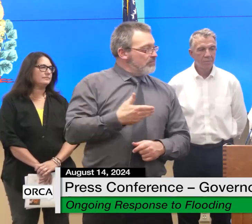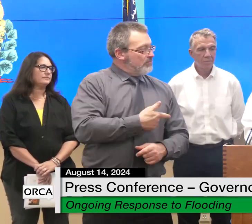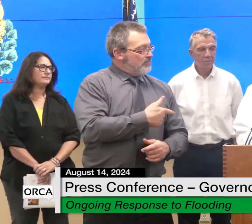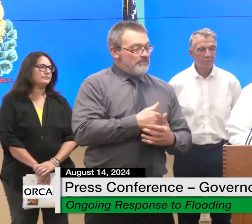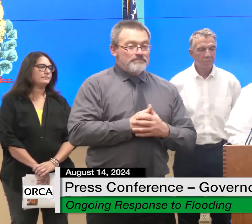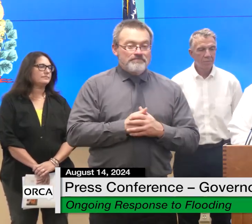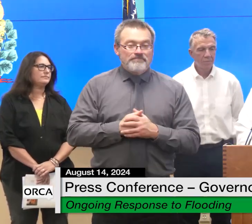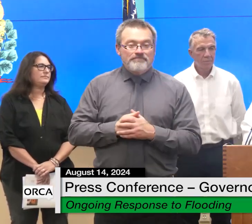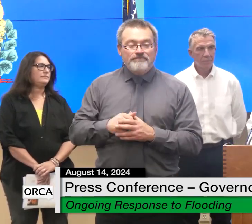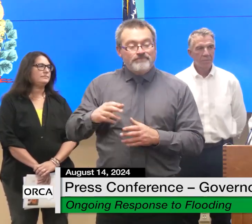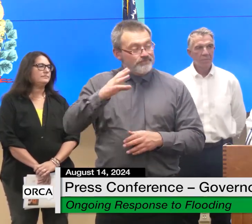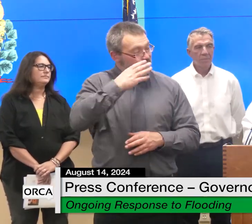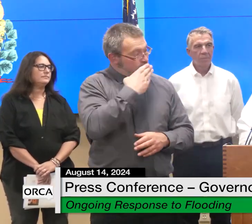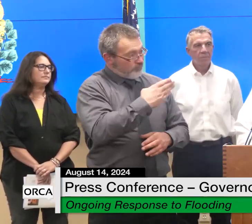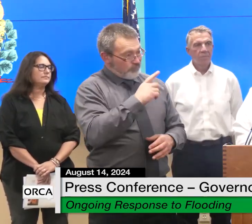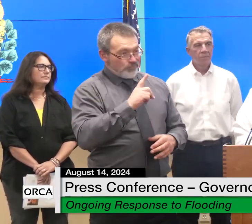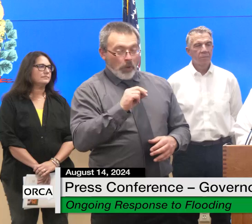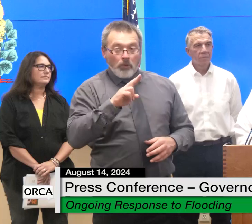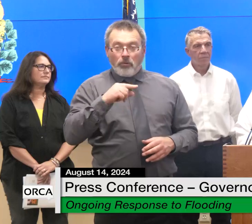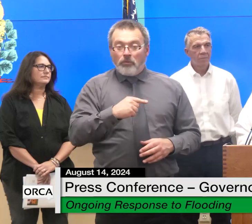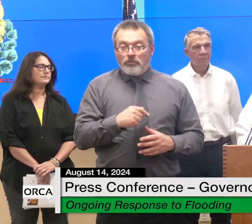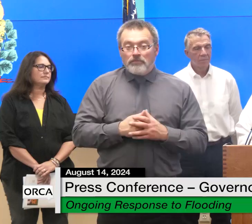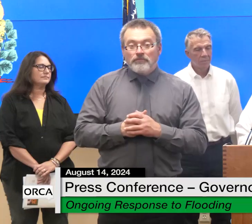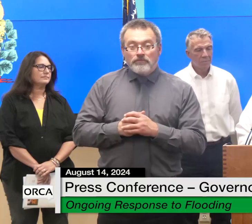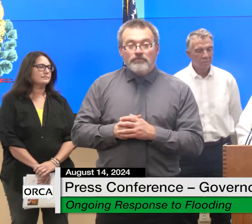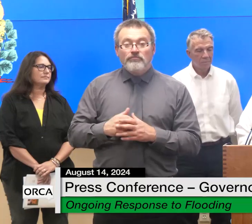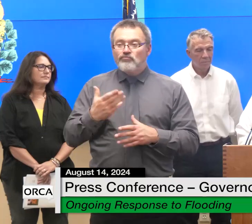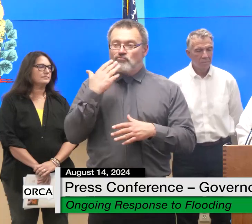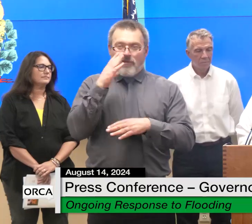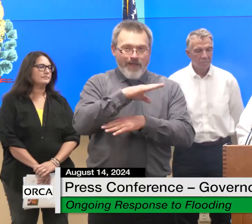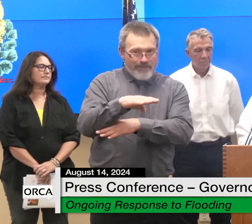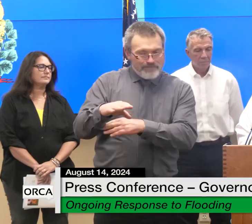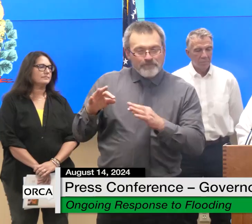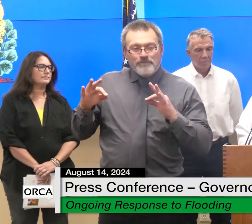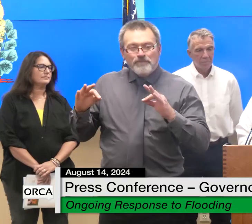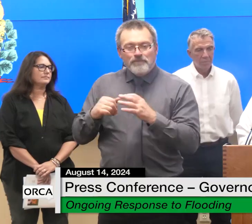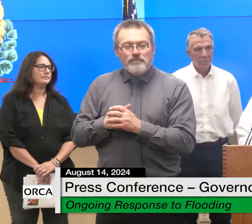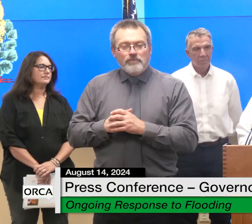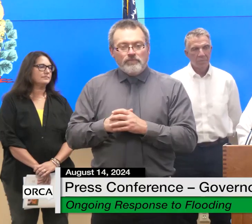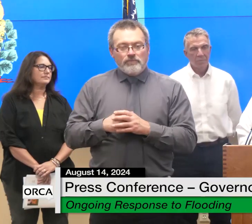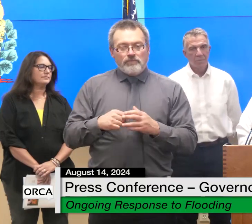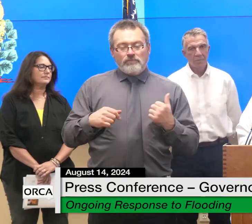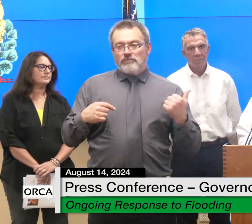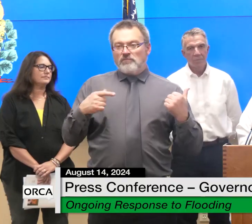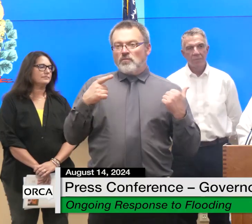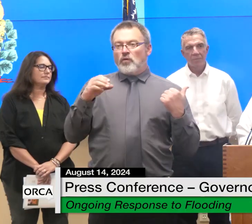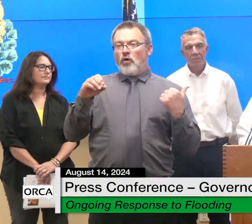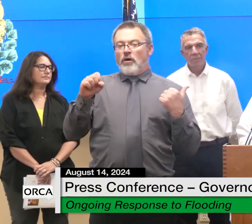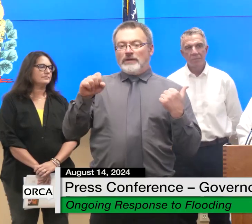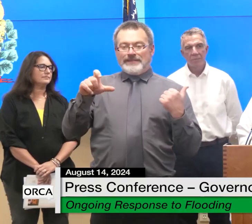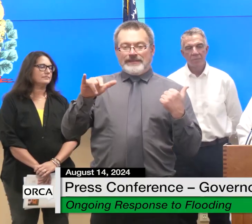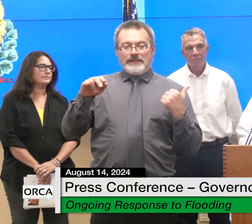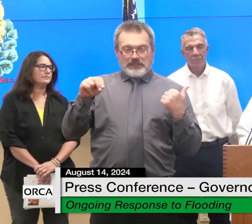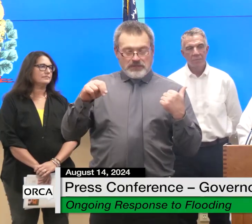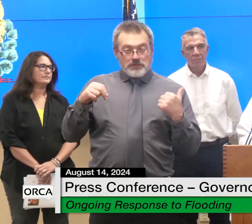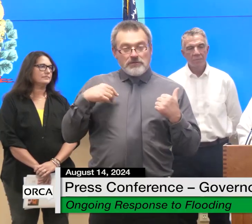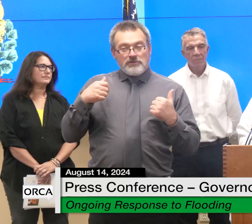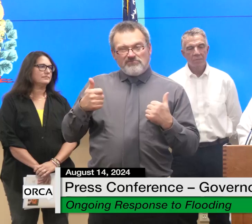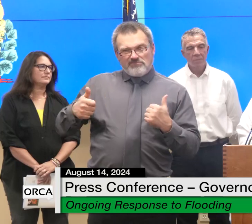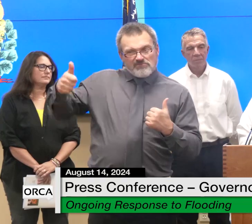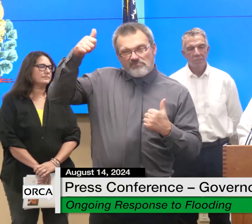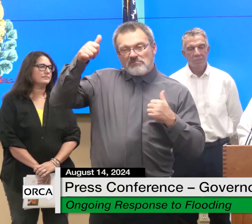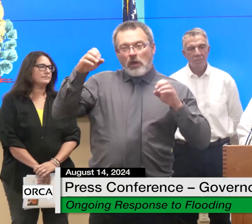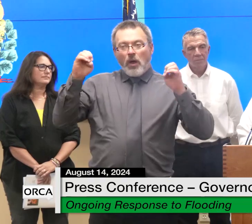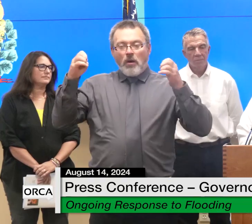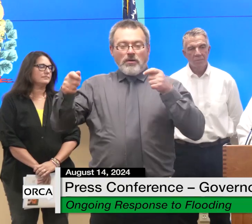Thank you, Doug. Good afternoon. My name is Jason Goslin, and I am the Emergency Management Director at the Vermont Agency of